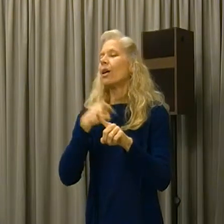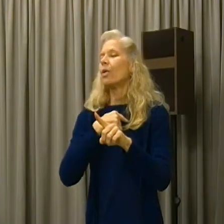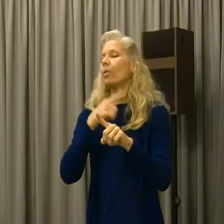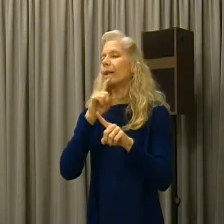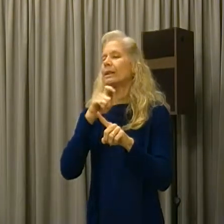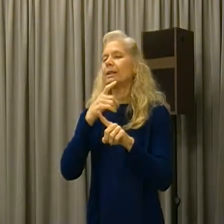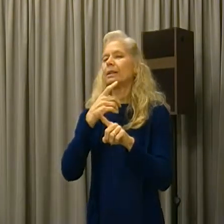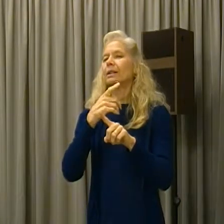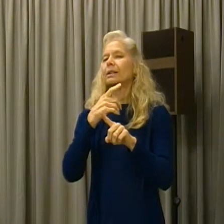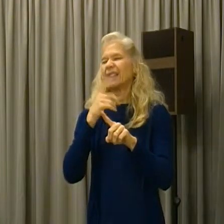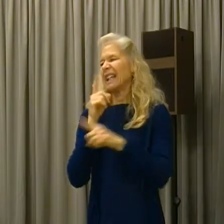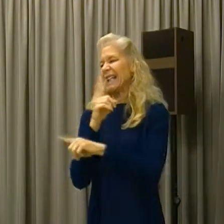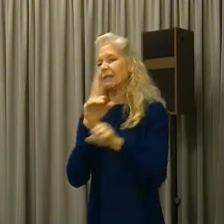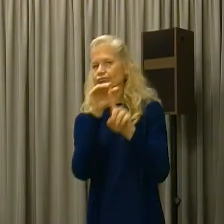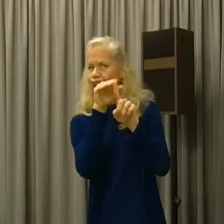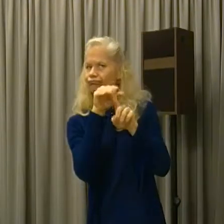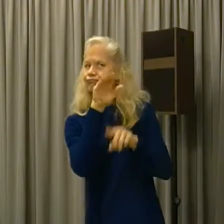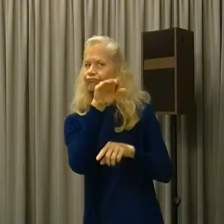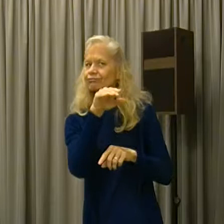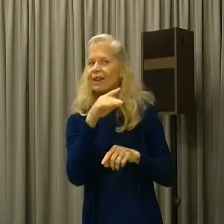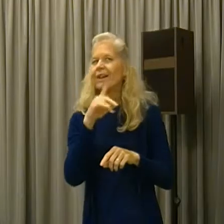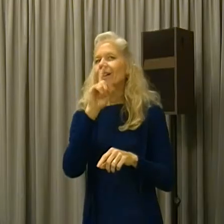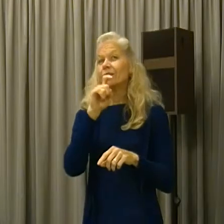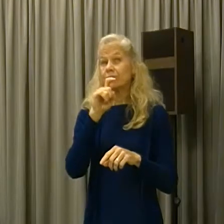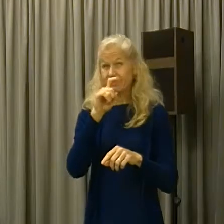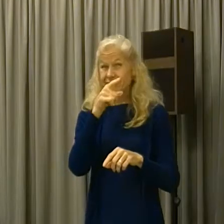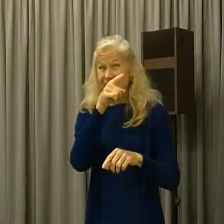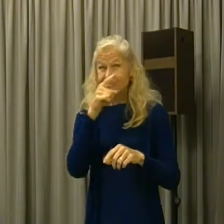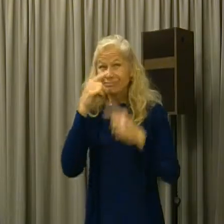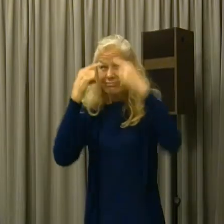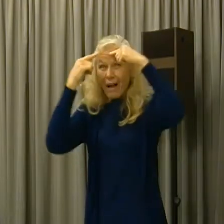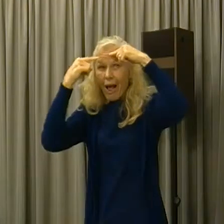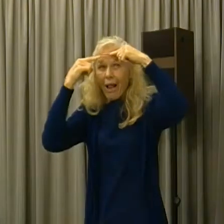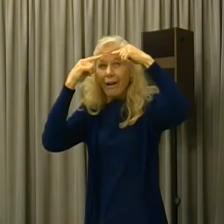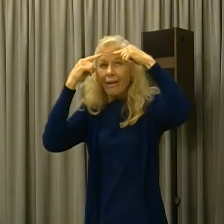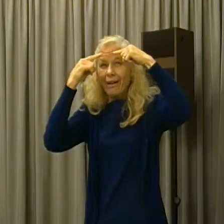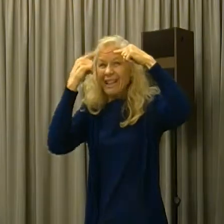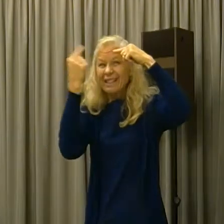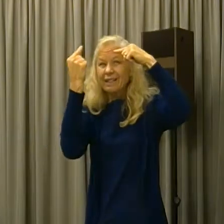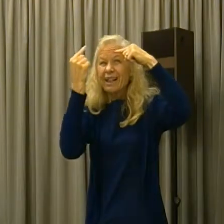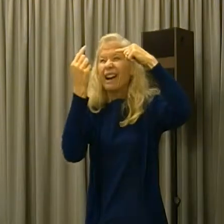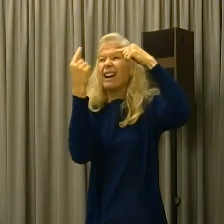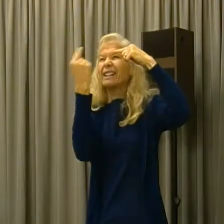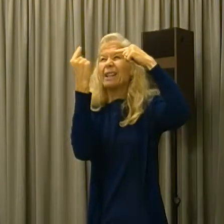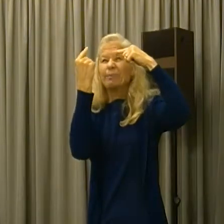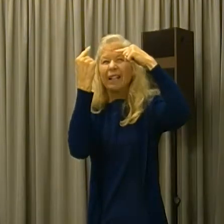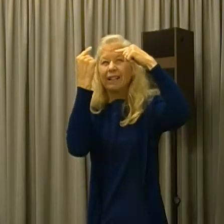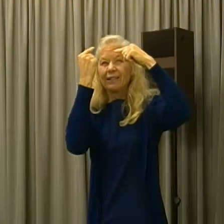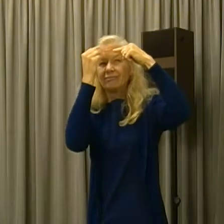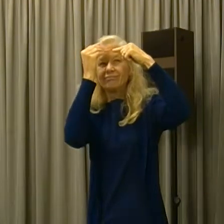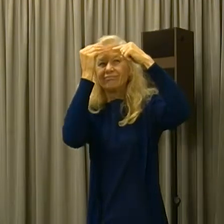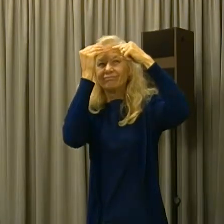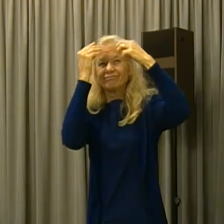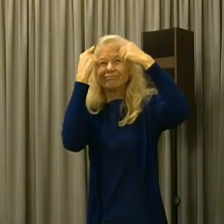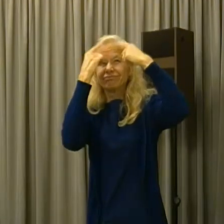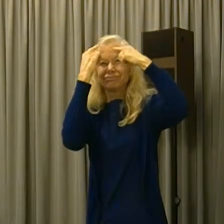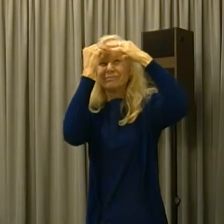And because, you know, all of our thoughts, all of our words and deeds come from our thoughts. Come from our